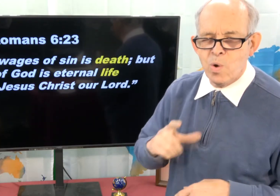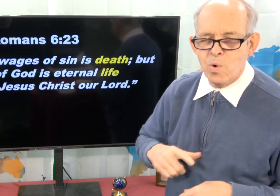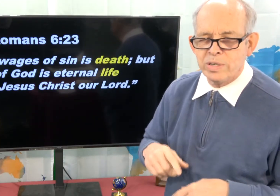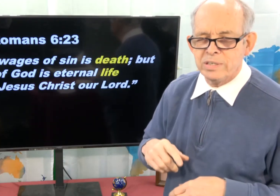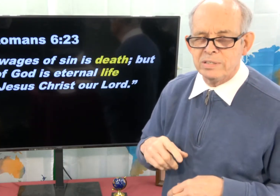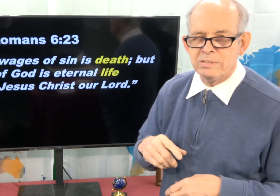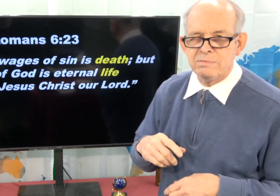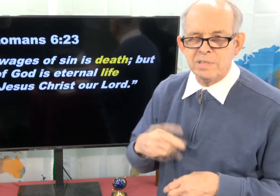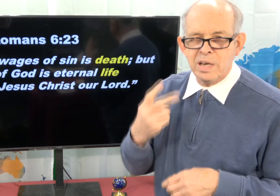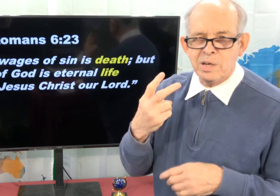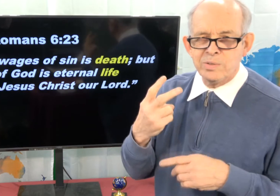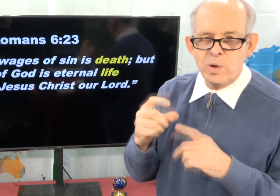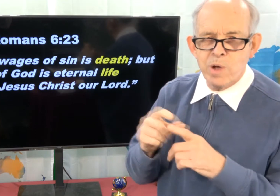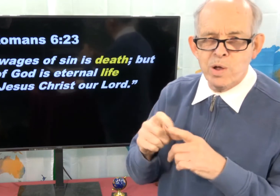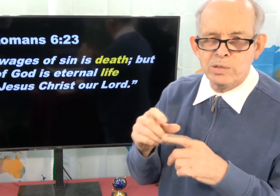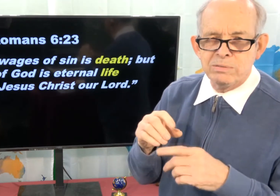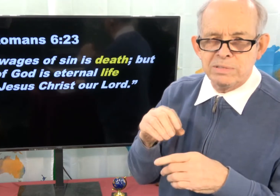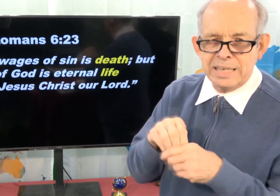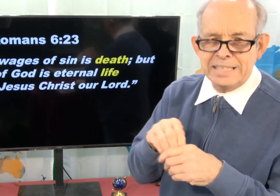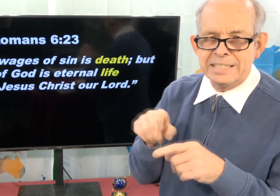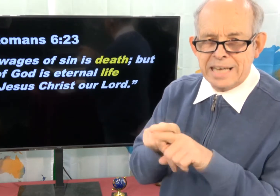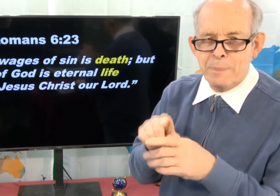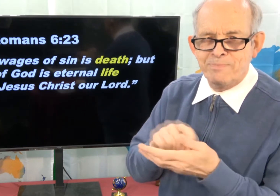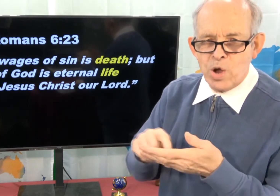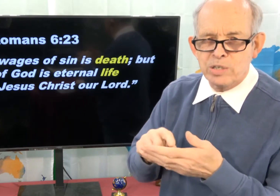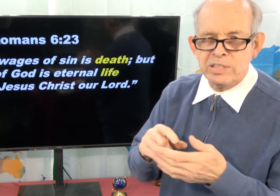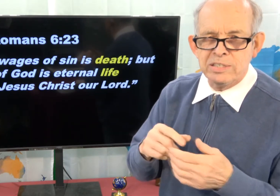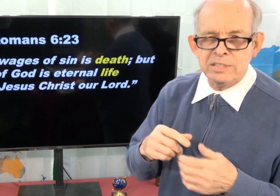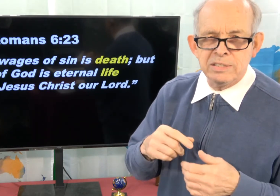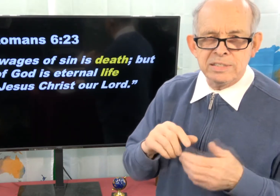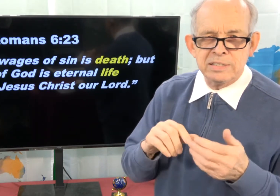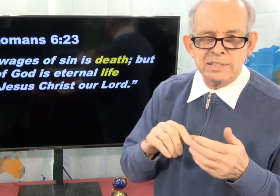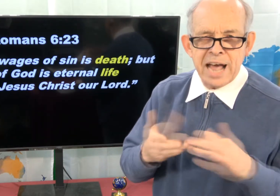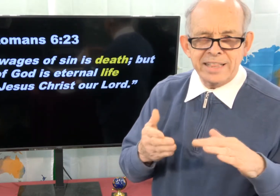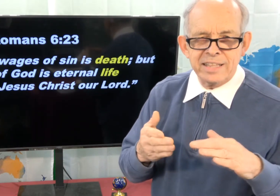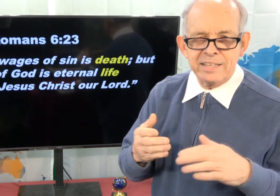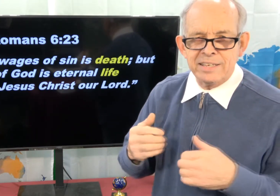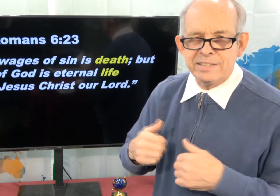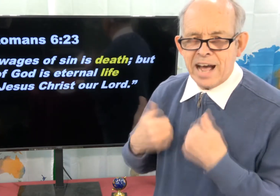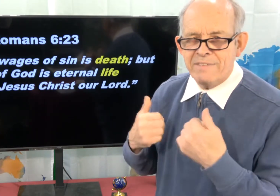Lord. Shivering in Cyprus. Death, life.